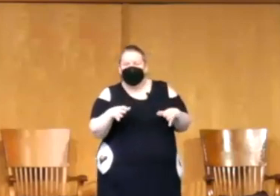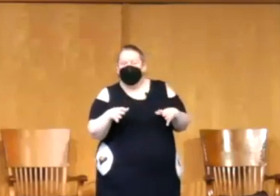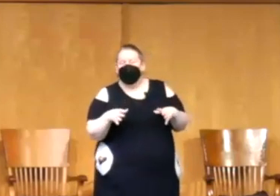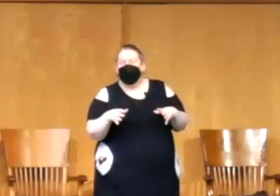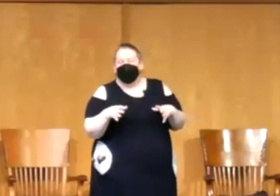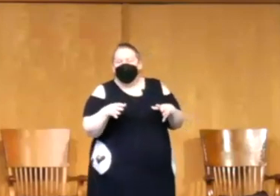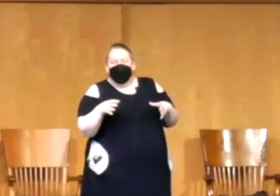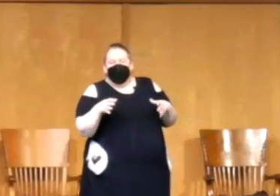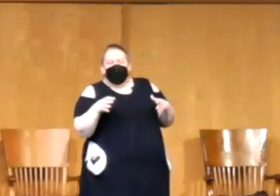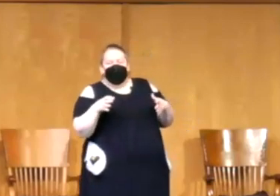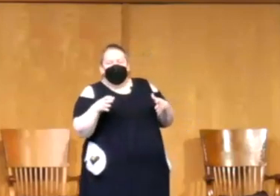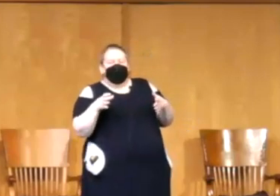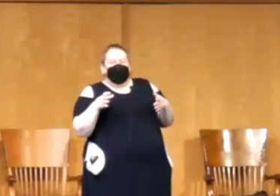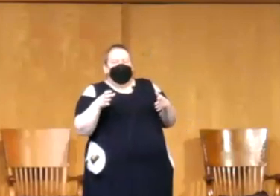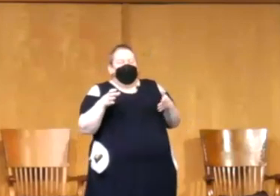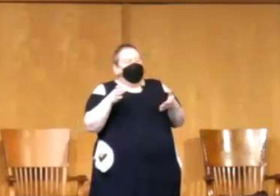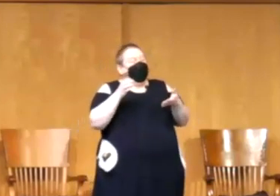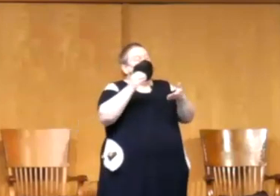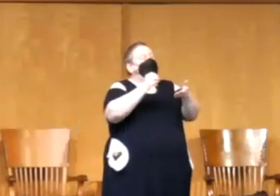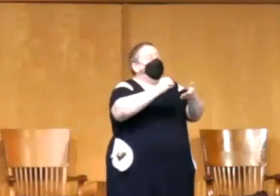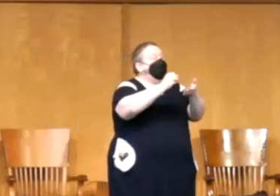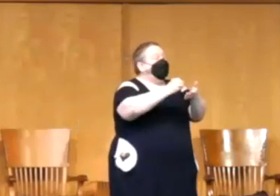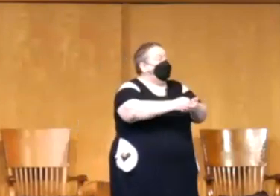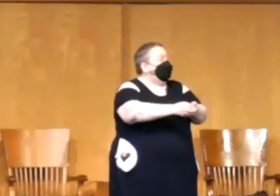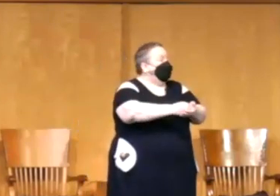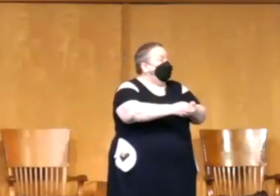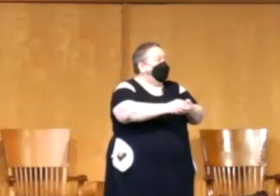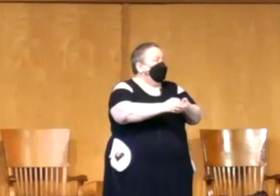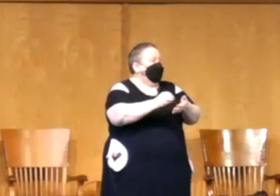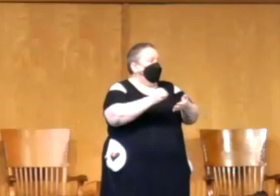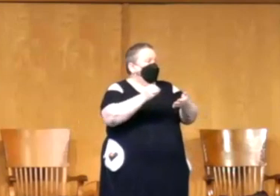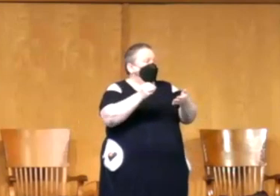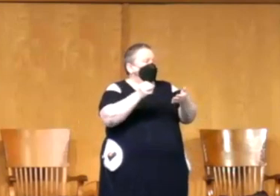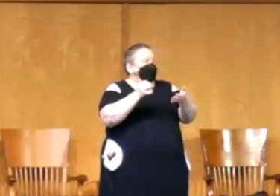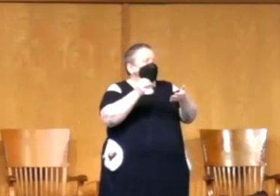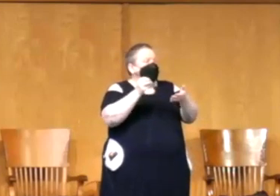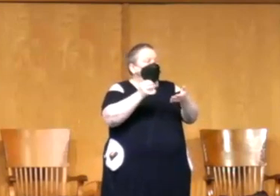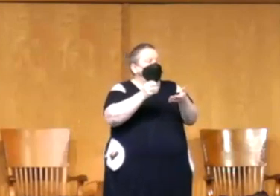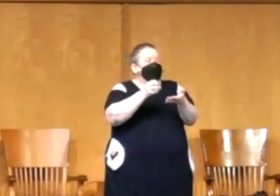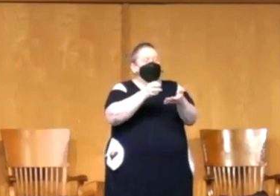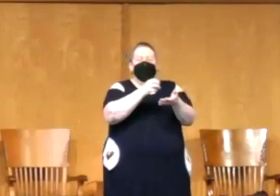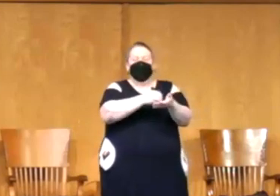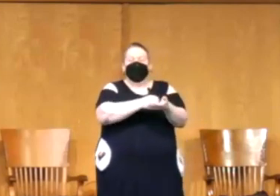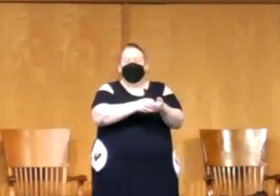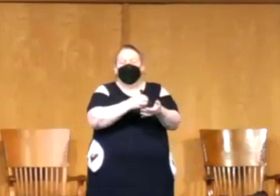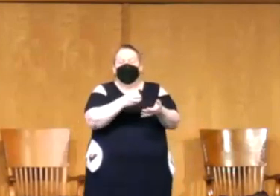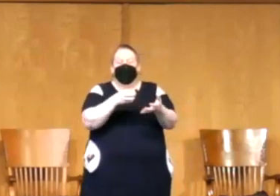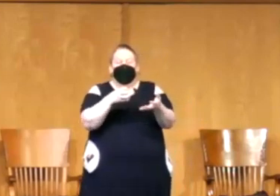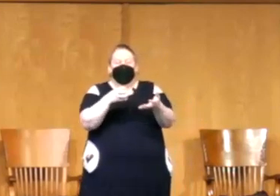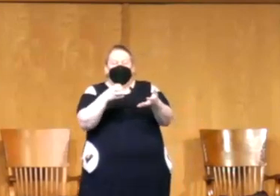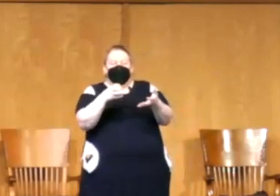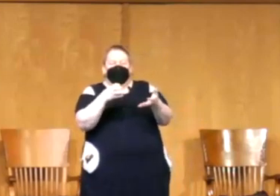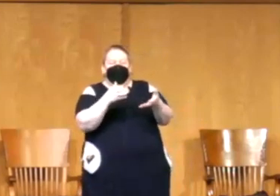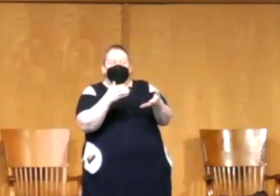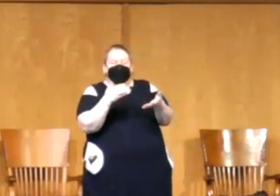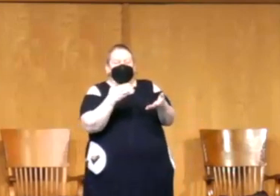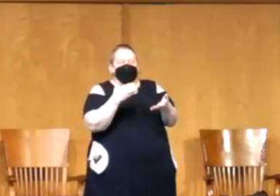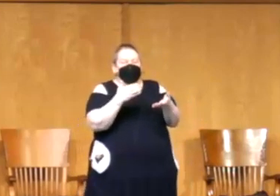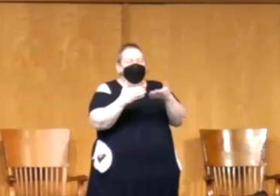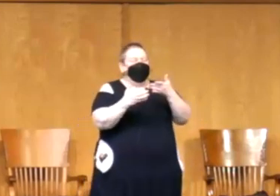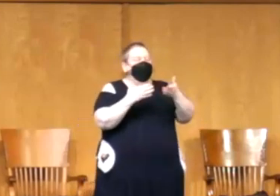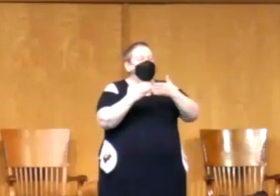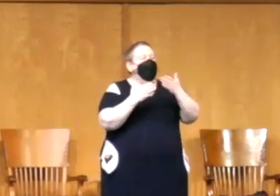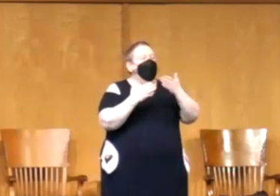element, right, is in its purest form the most useful in terms